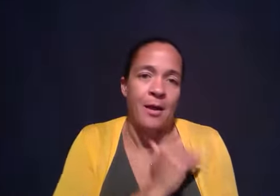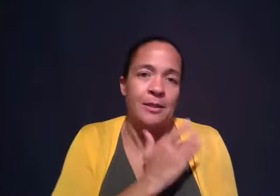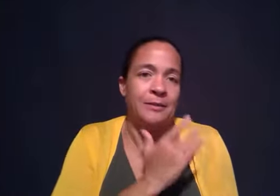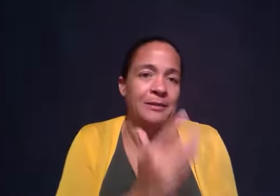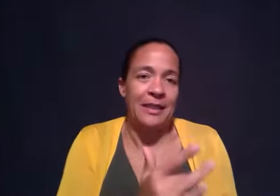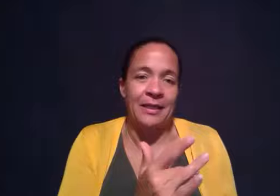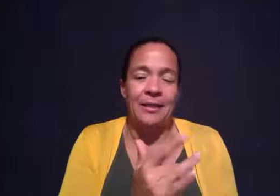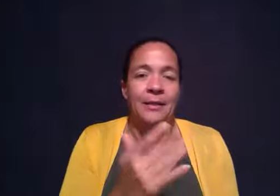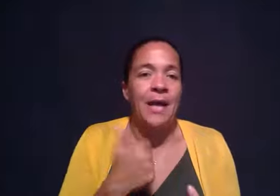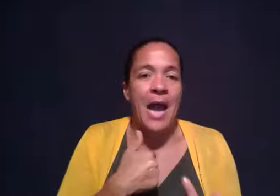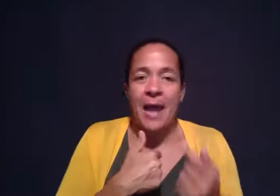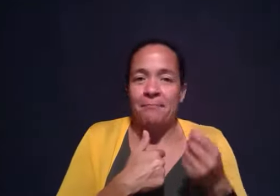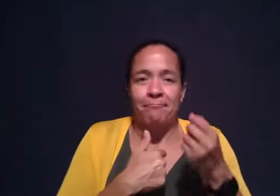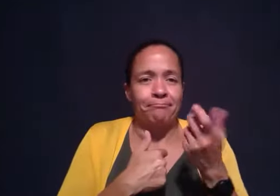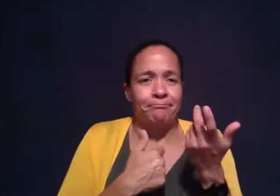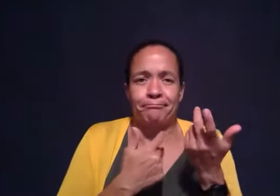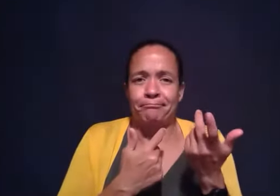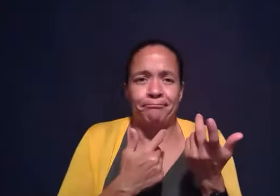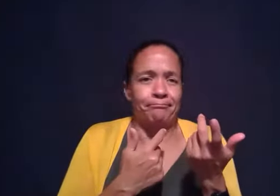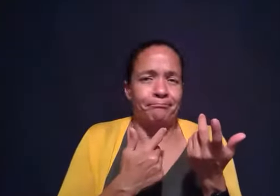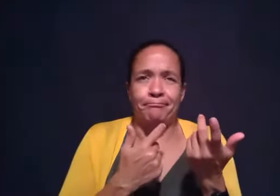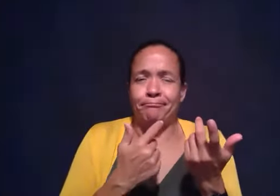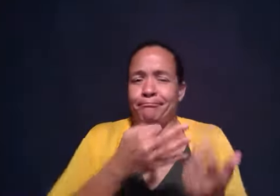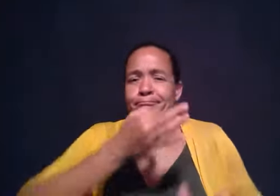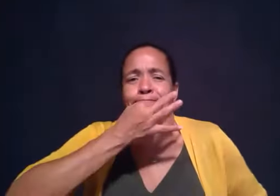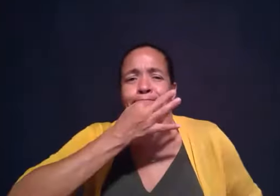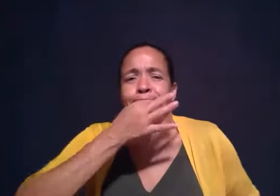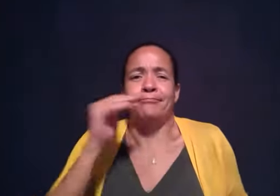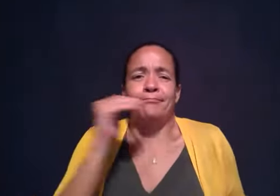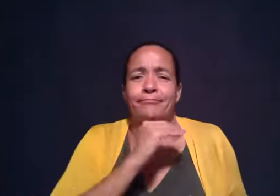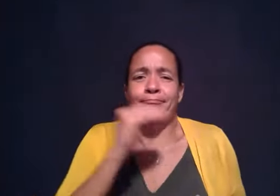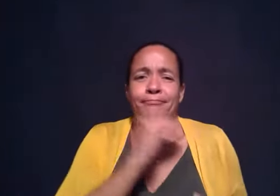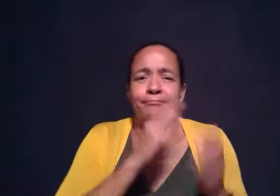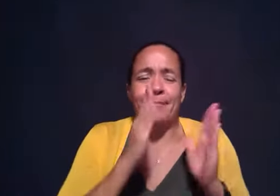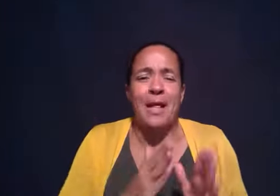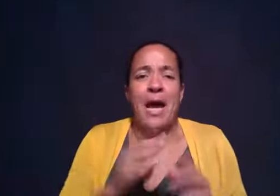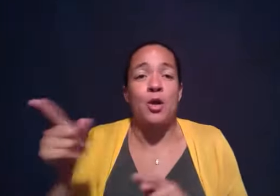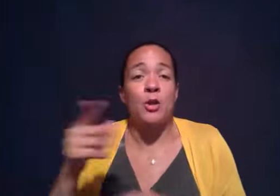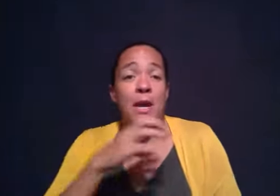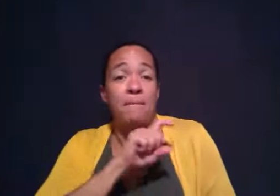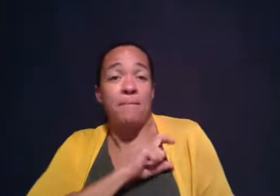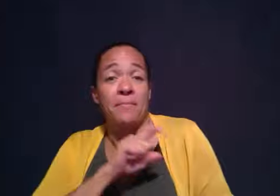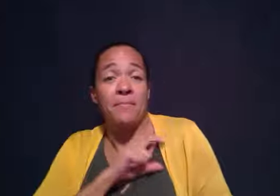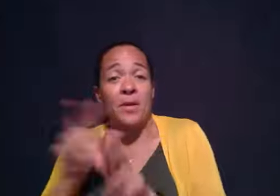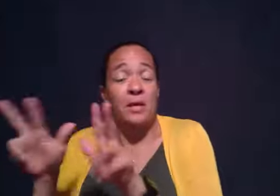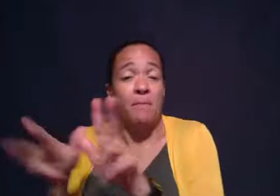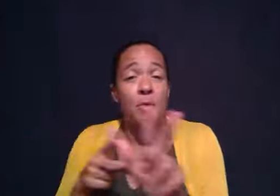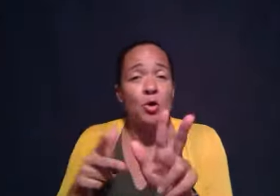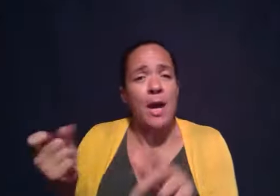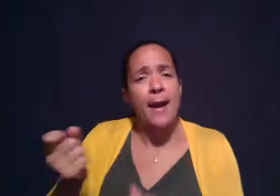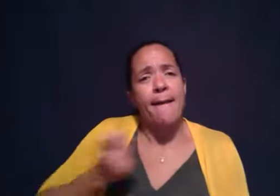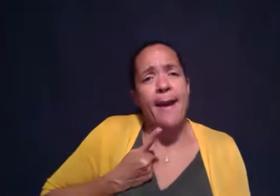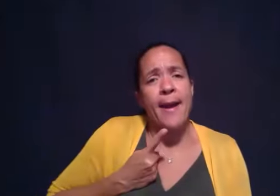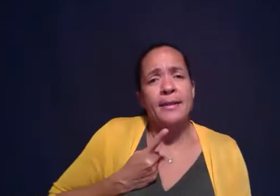liar. And when that cop pulled me over and asked me how much I had to drink without even thinking, I